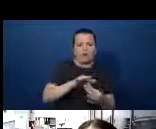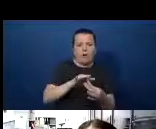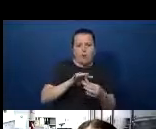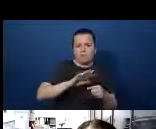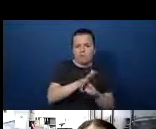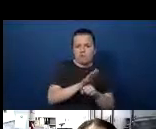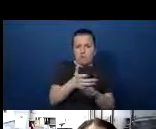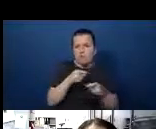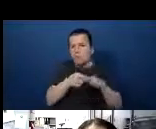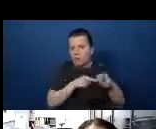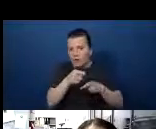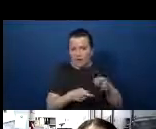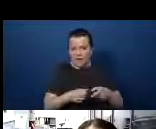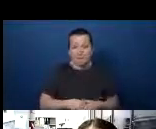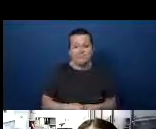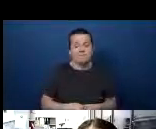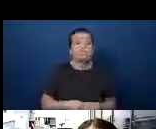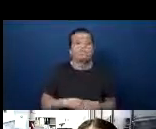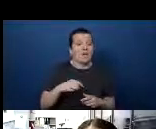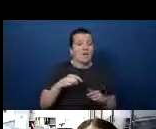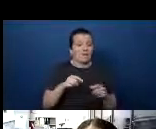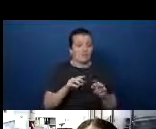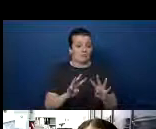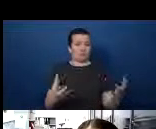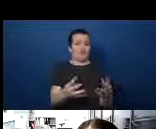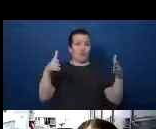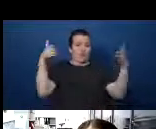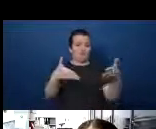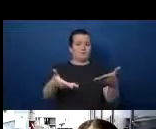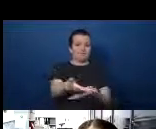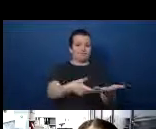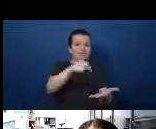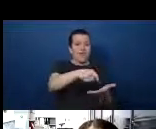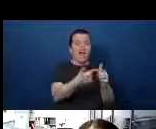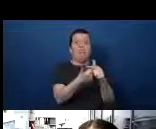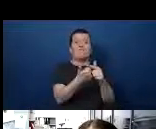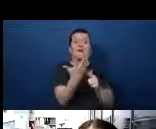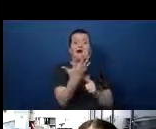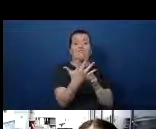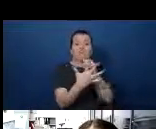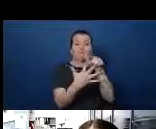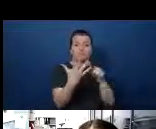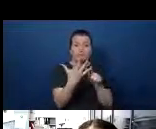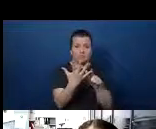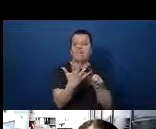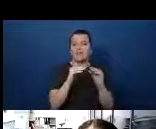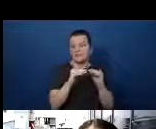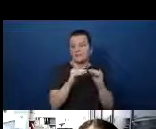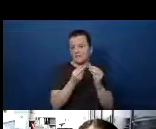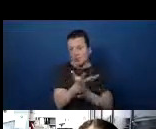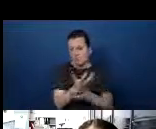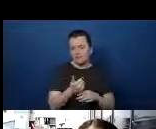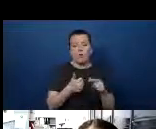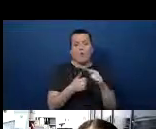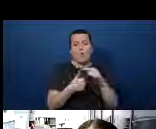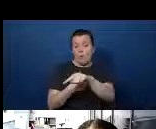And participants identify these 5 most important contextual factors. First of all, they generally